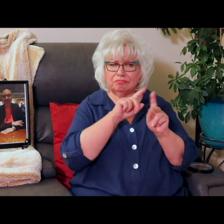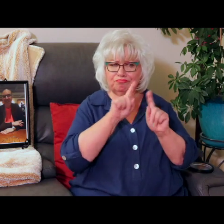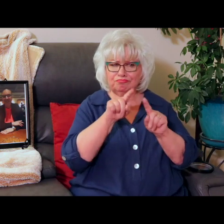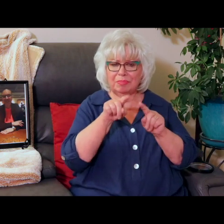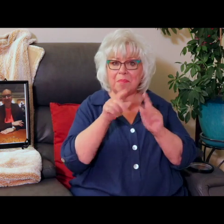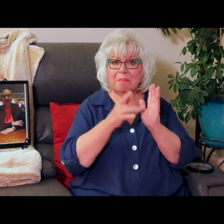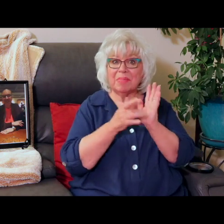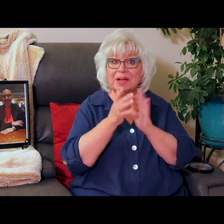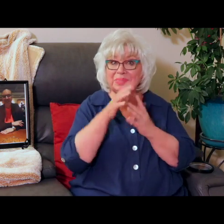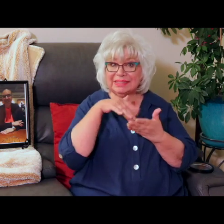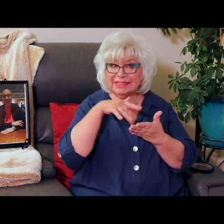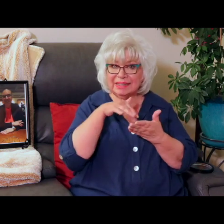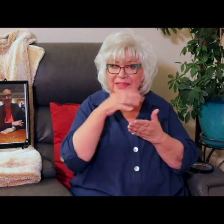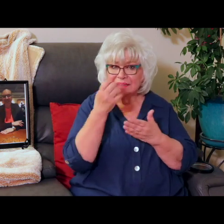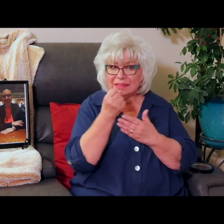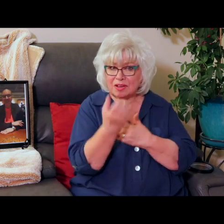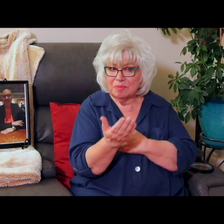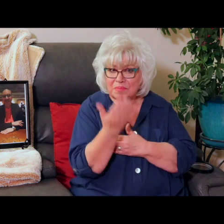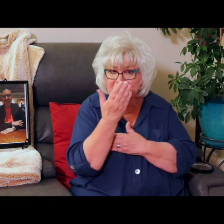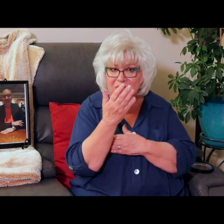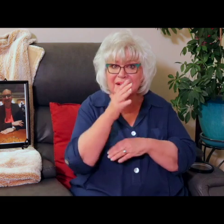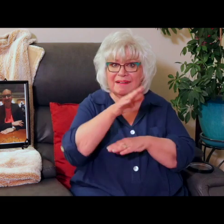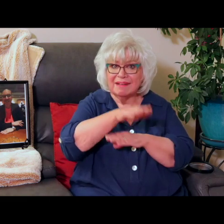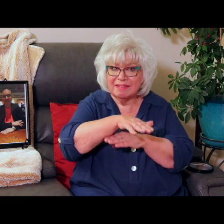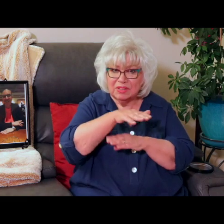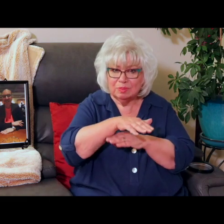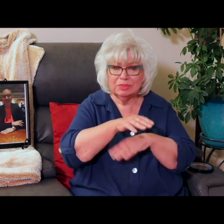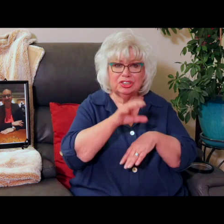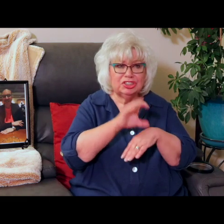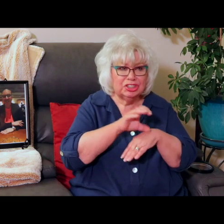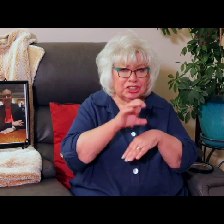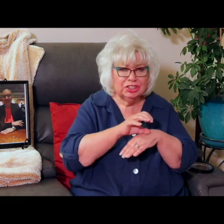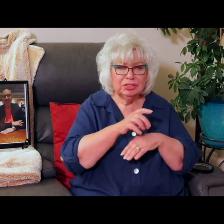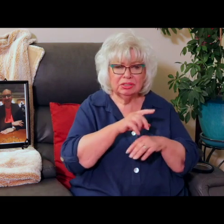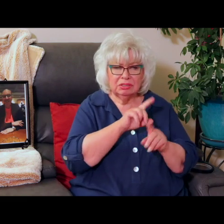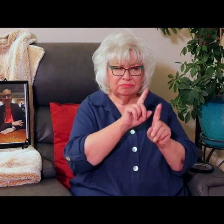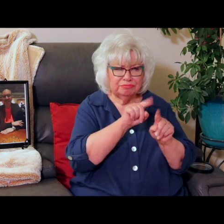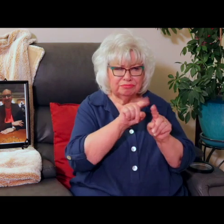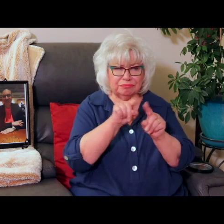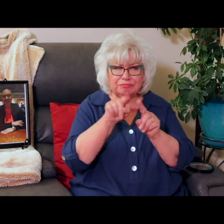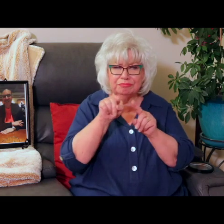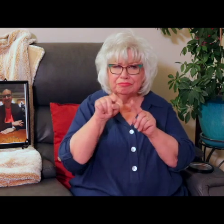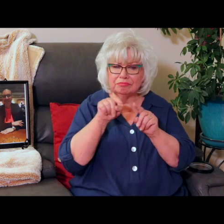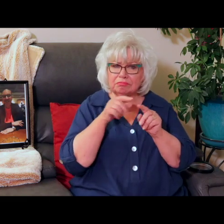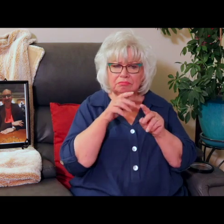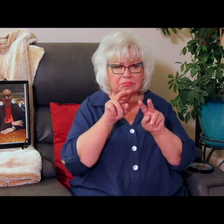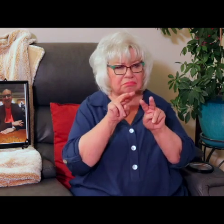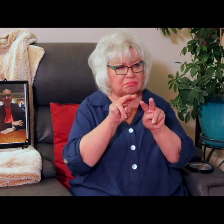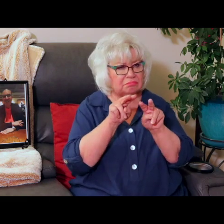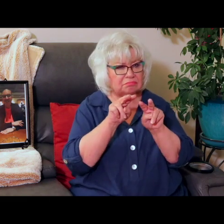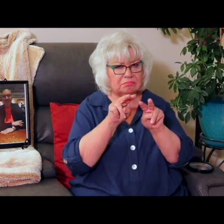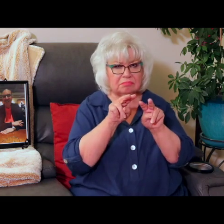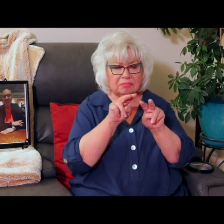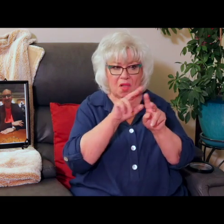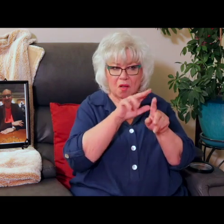people. And, you know, at Bible studies in the morning and the afternoon and church, people would